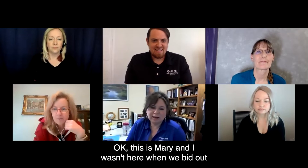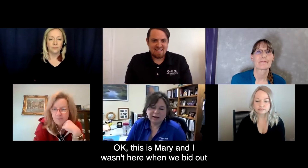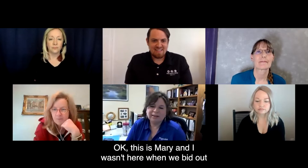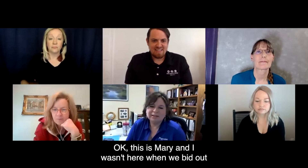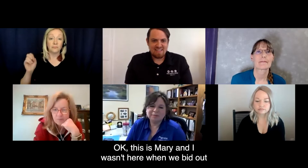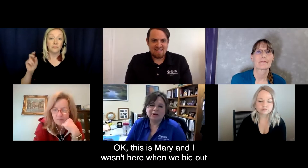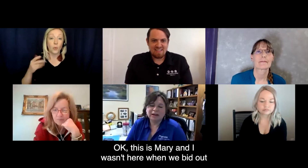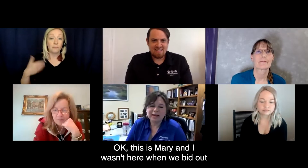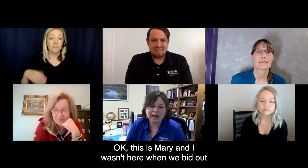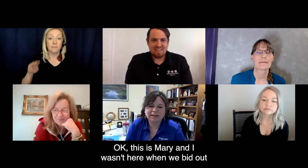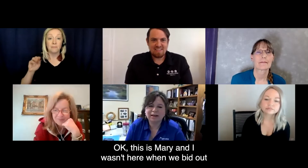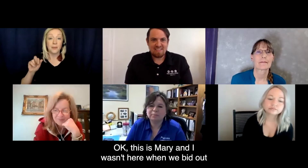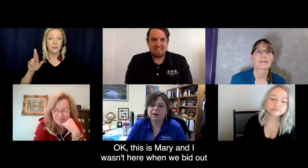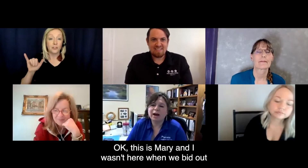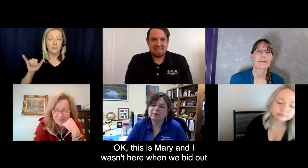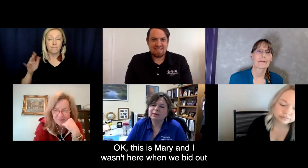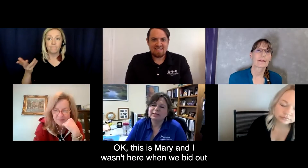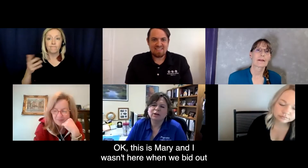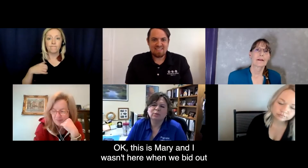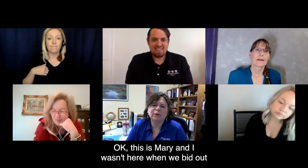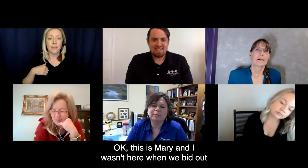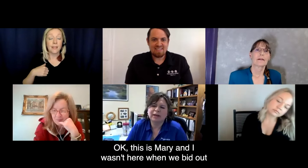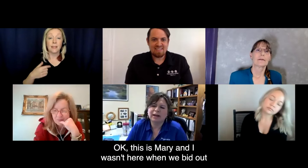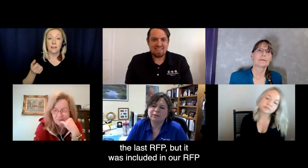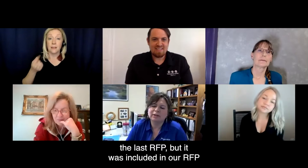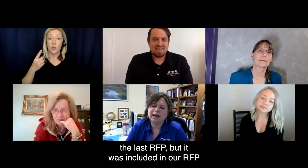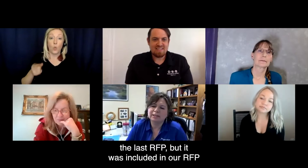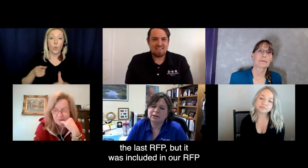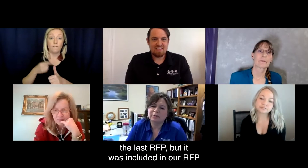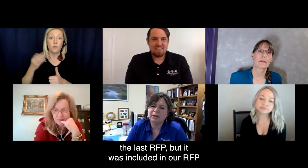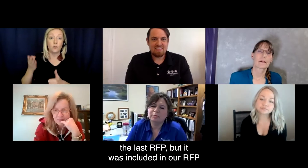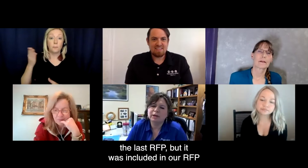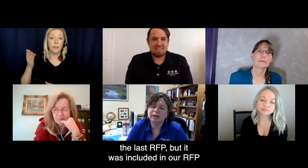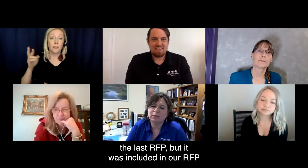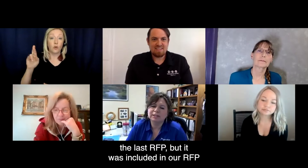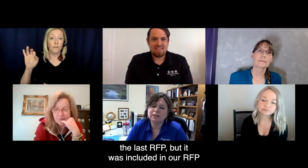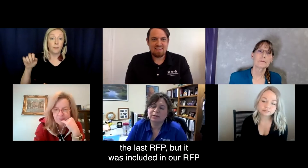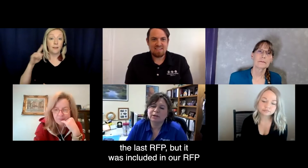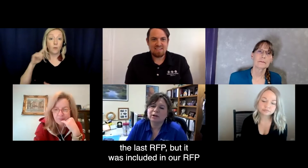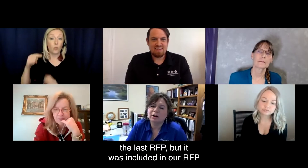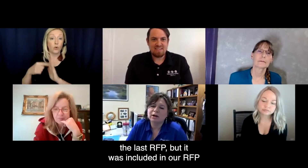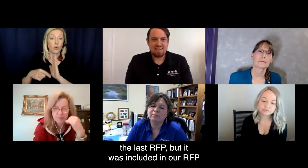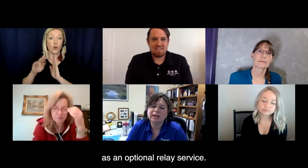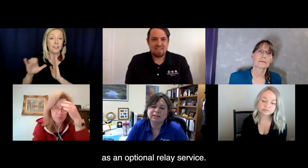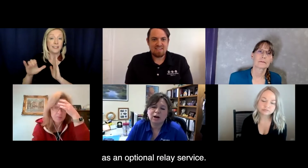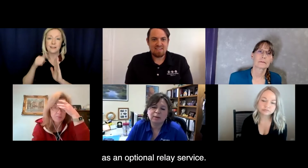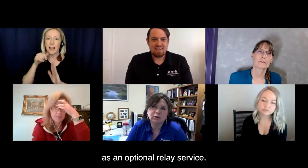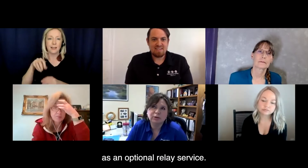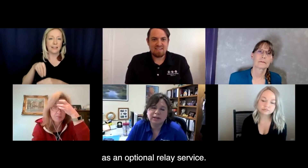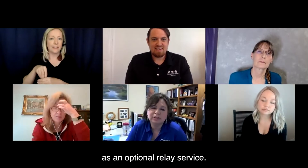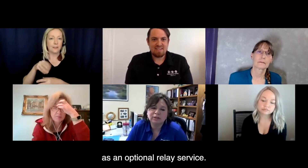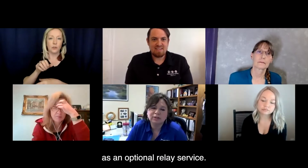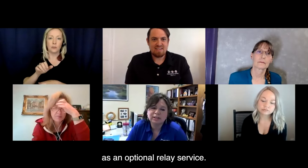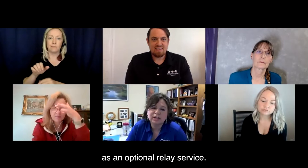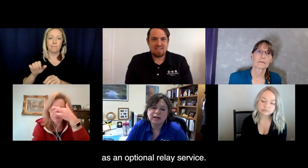Okay, this is Mary, and I wasn't here when we bid out the last RFP, but it was included in our RFP as an optional